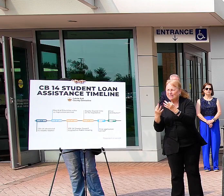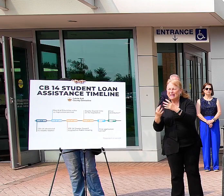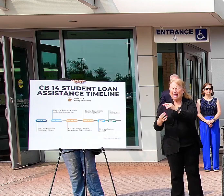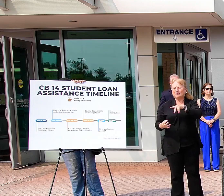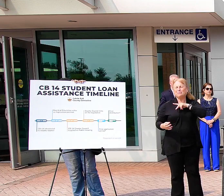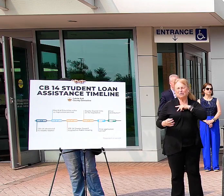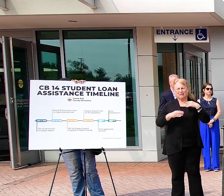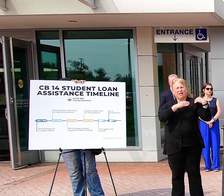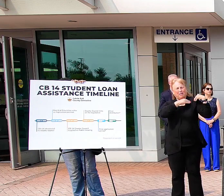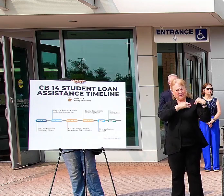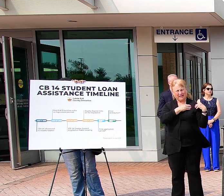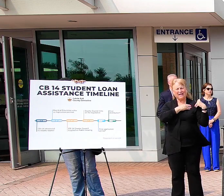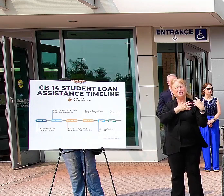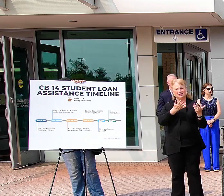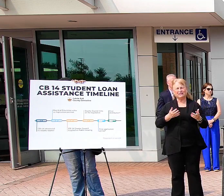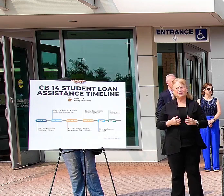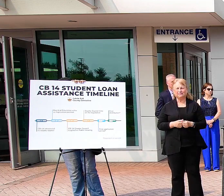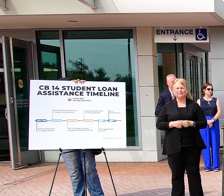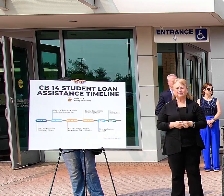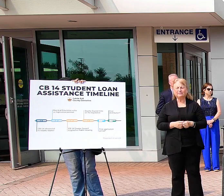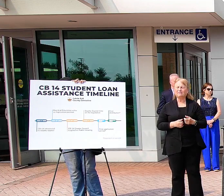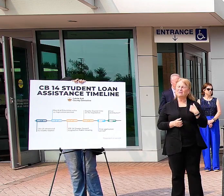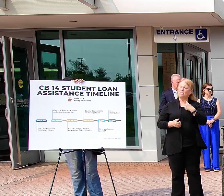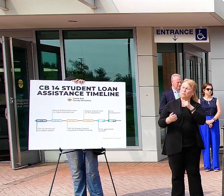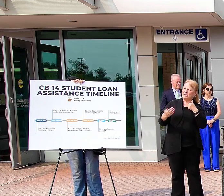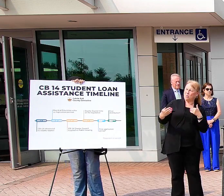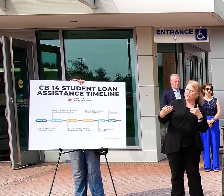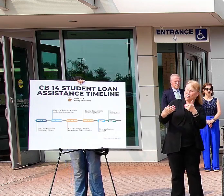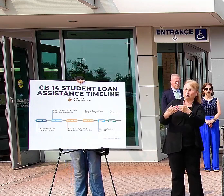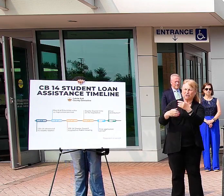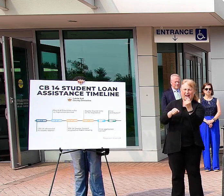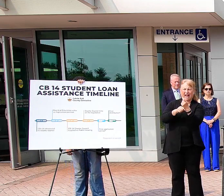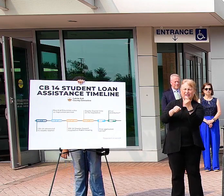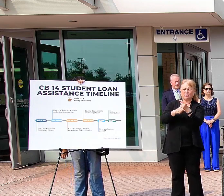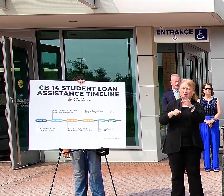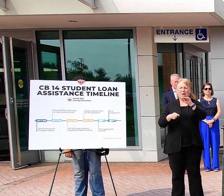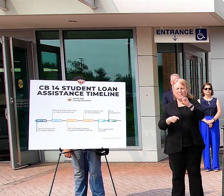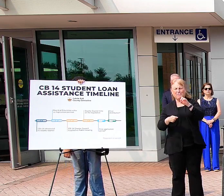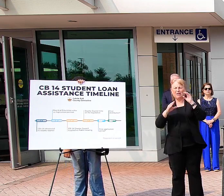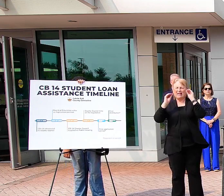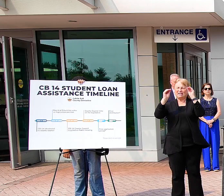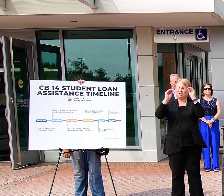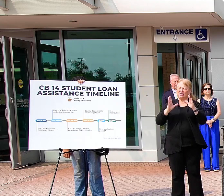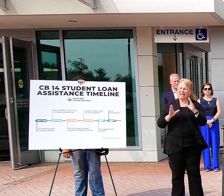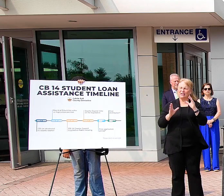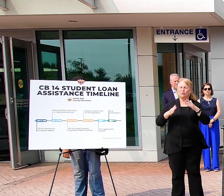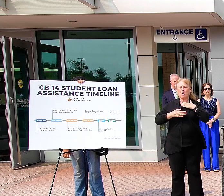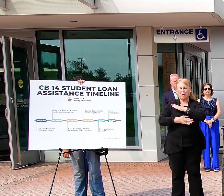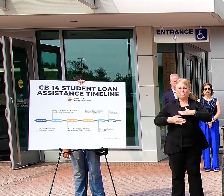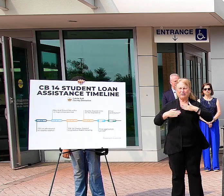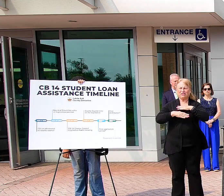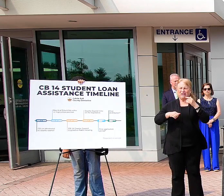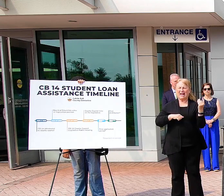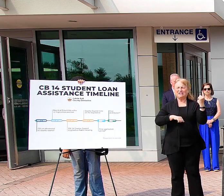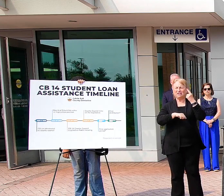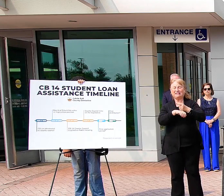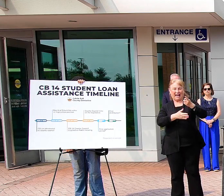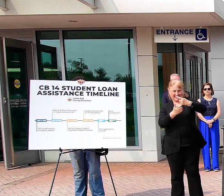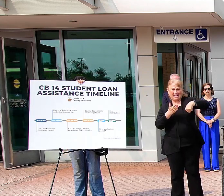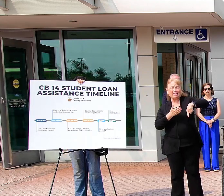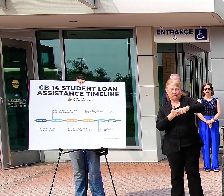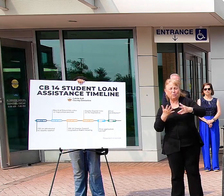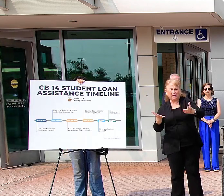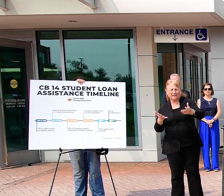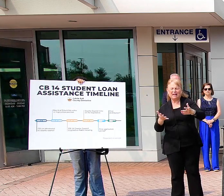and personal obligations. As we approach annual Maryland Educator Appreciation Day next